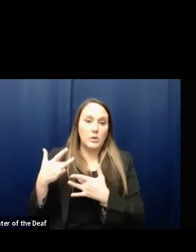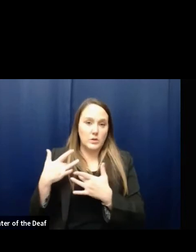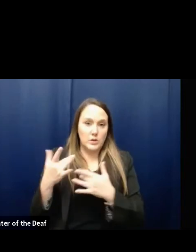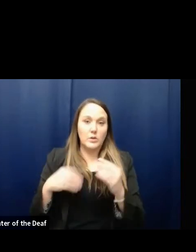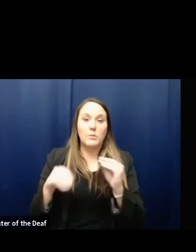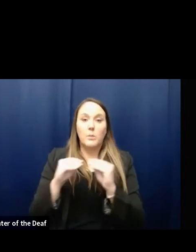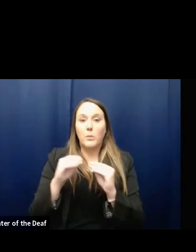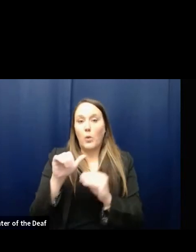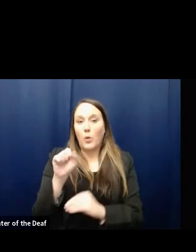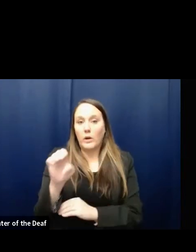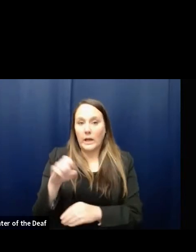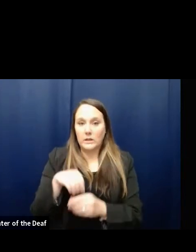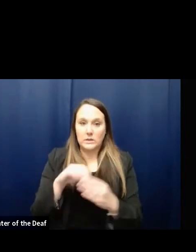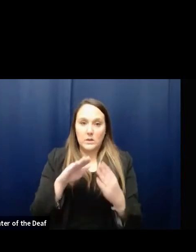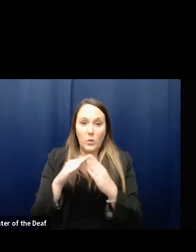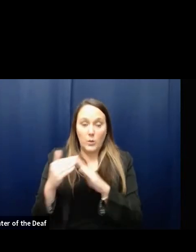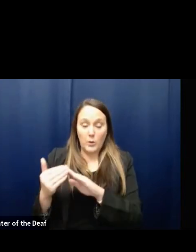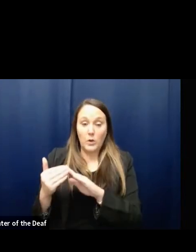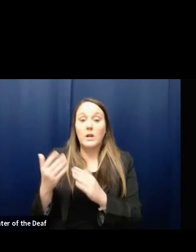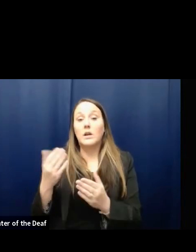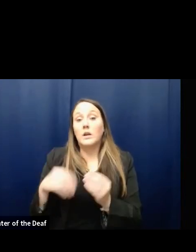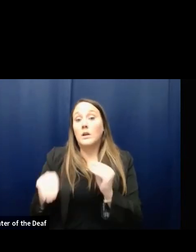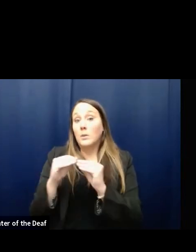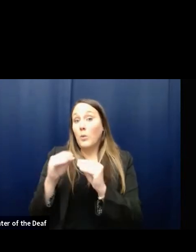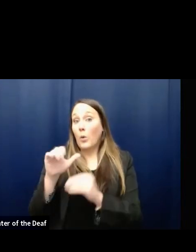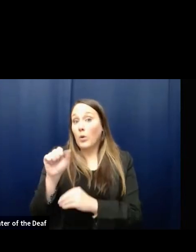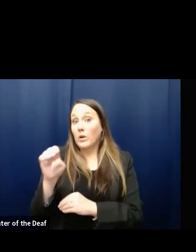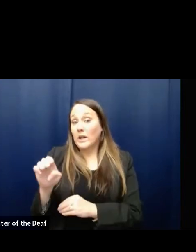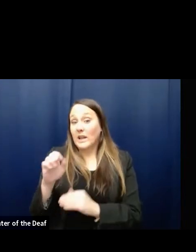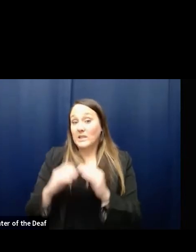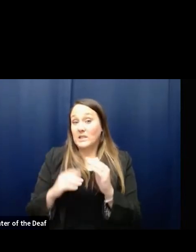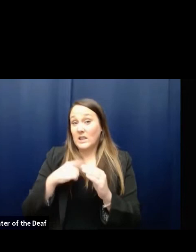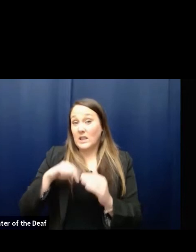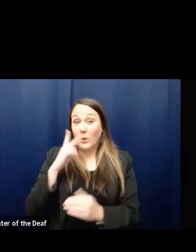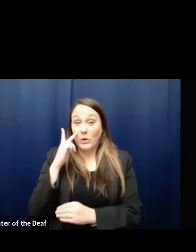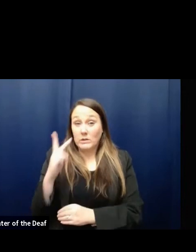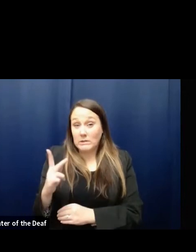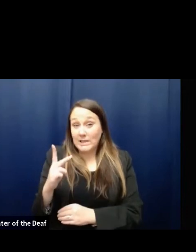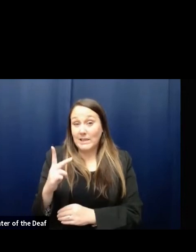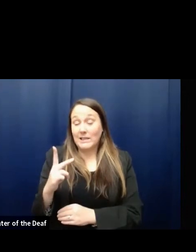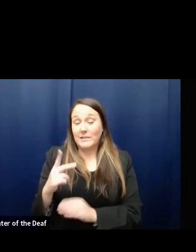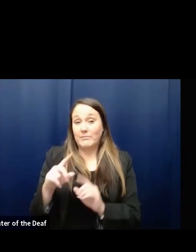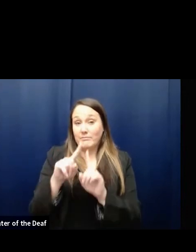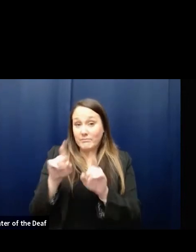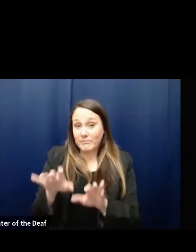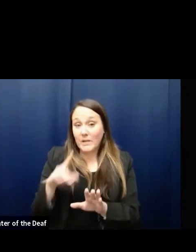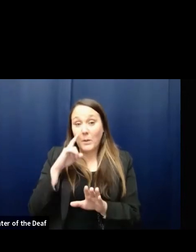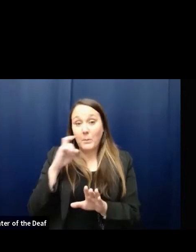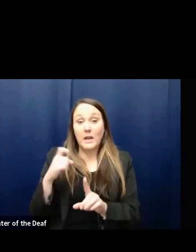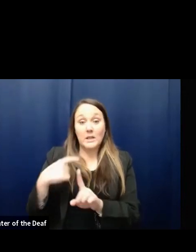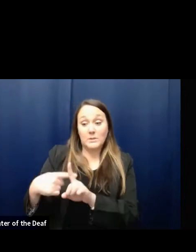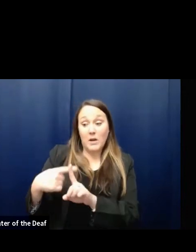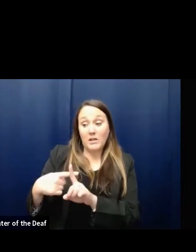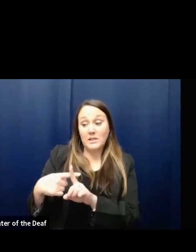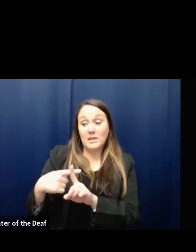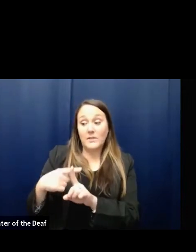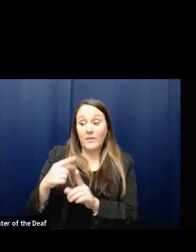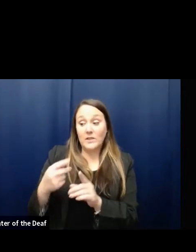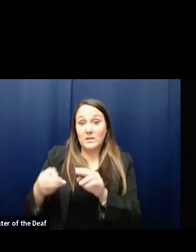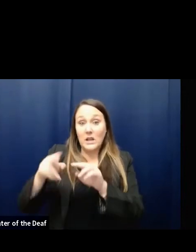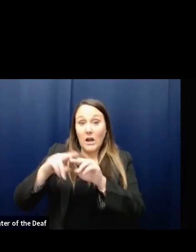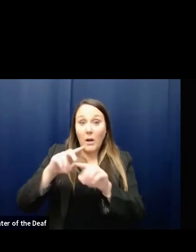cases in our community. We probably have more cases than we're even seeing in our community because positivity is up, but testing volumes down